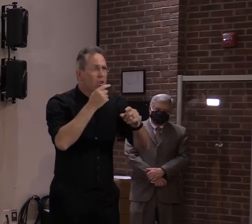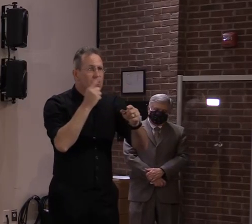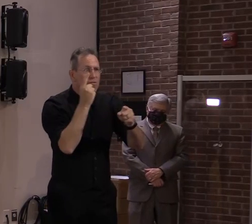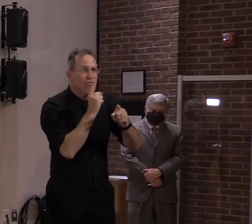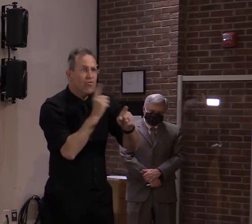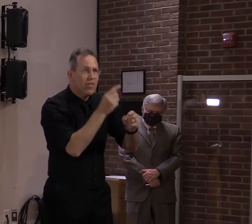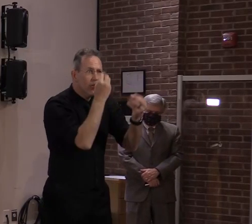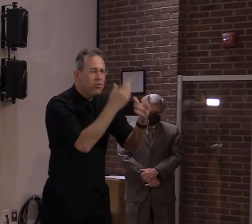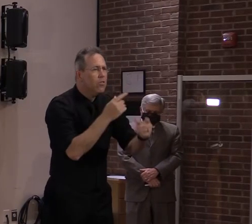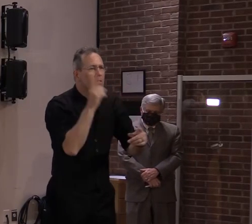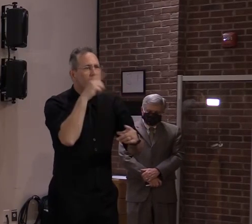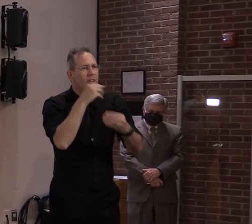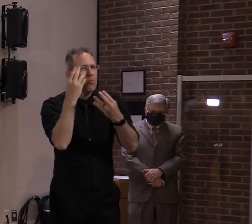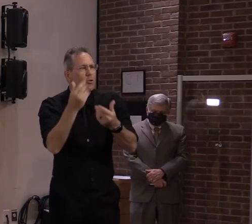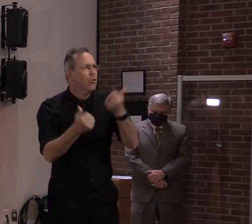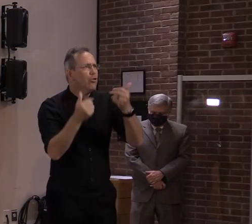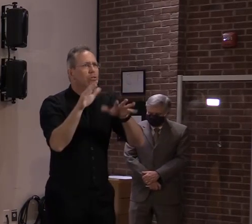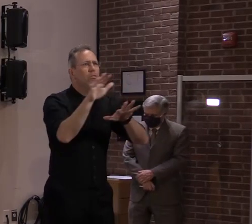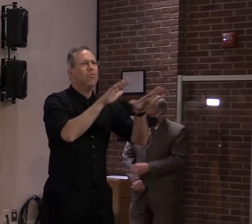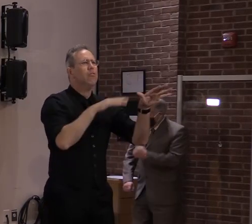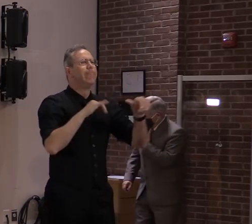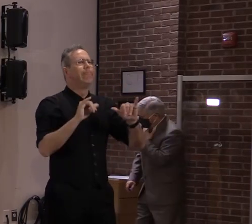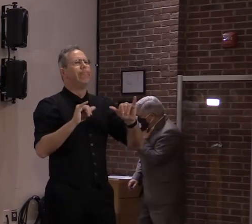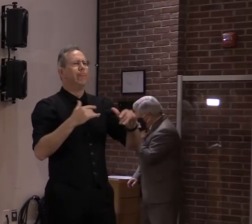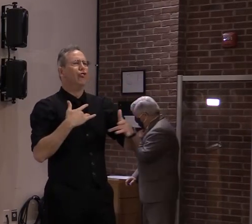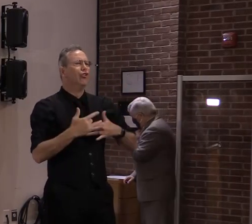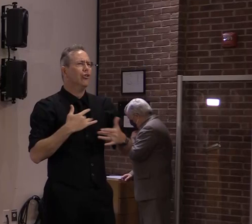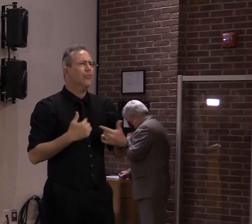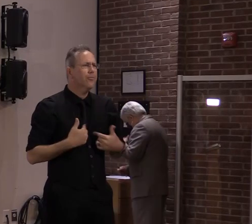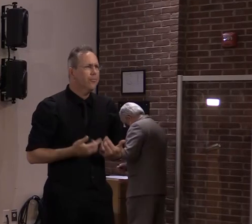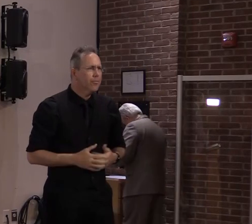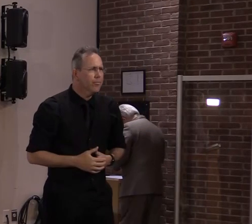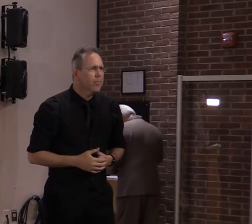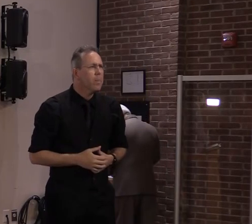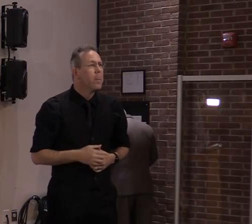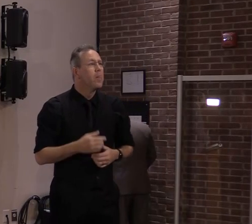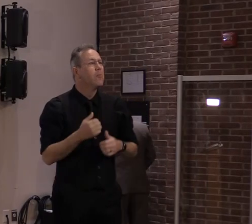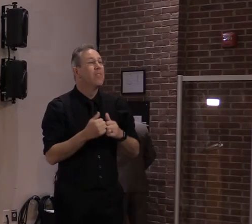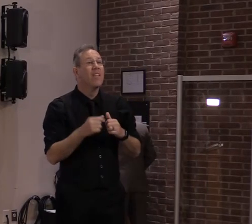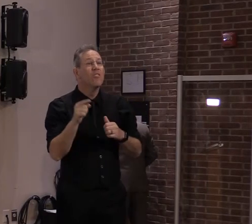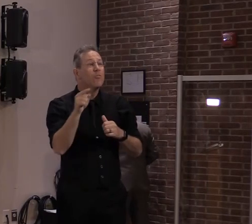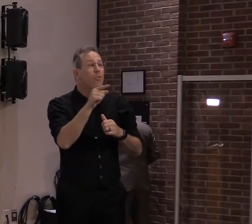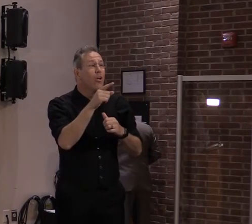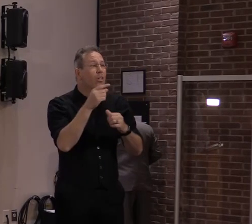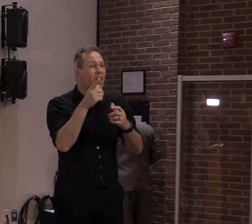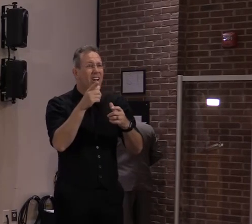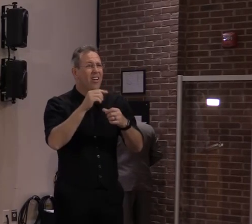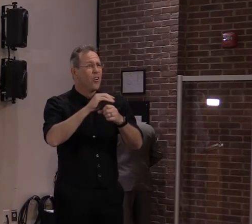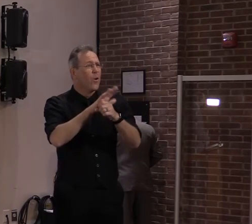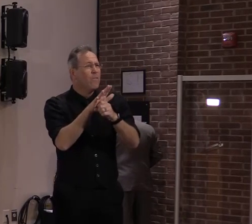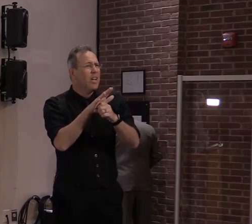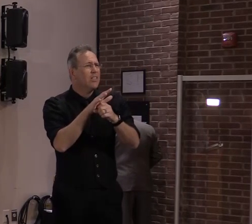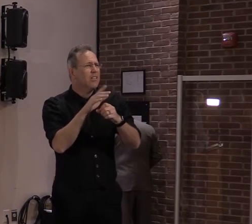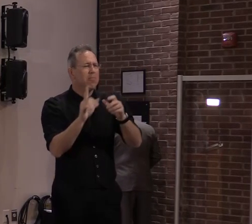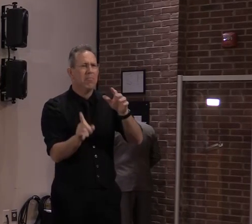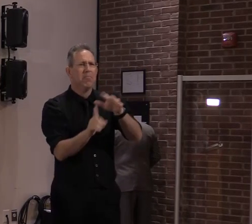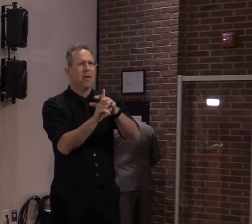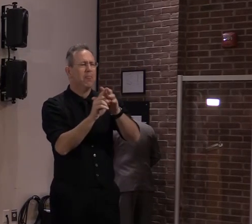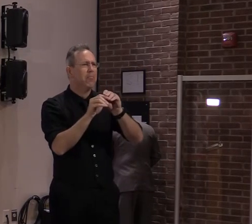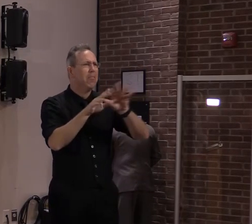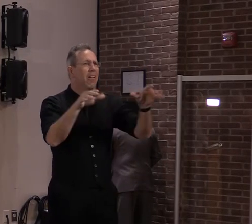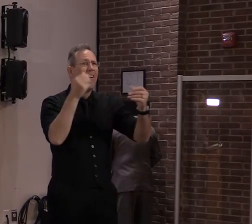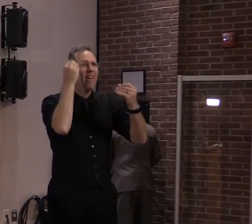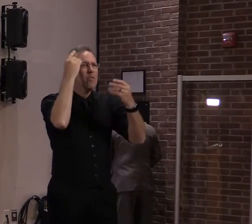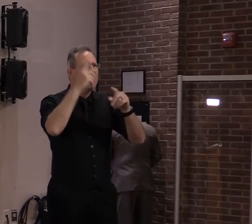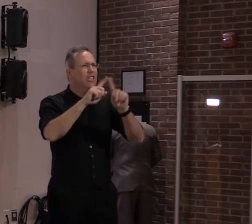There are, you know, every aspect of the pandemic is well represented on the internet, from should you get a vaccine, to why isn't a